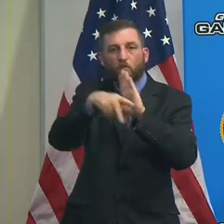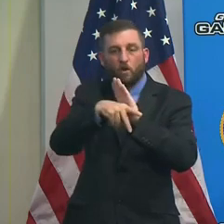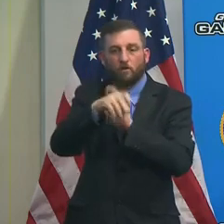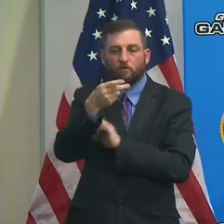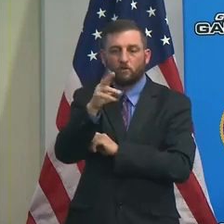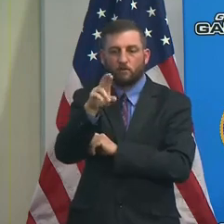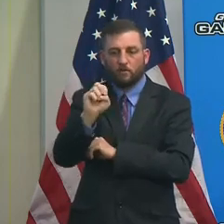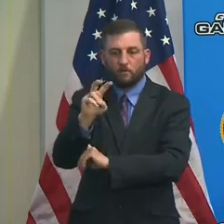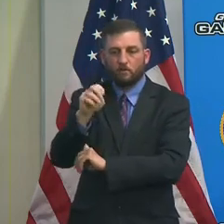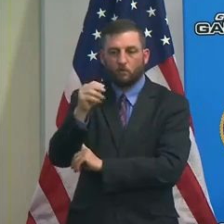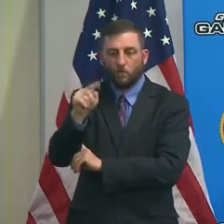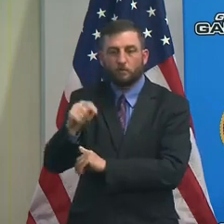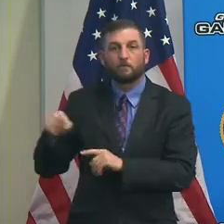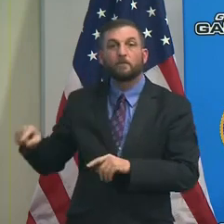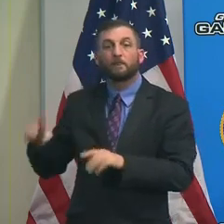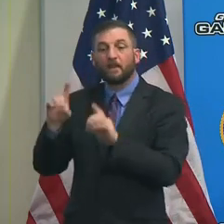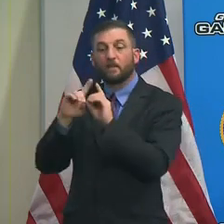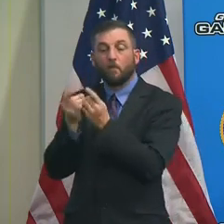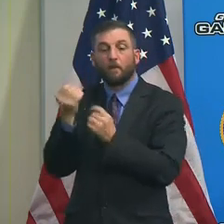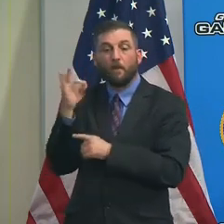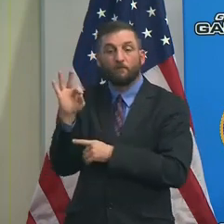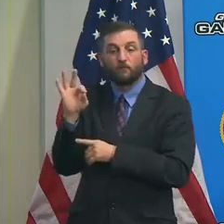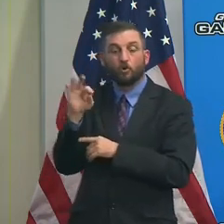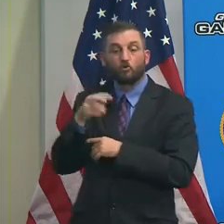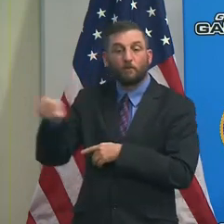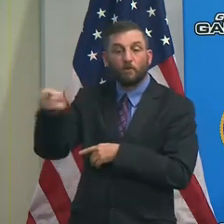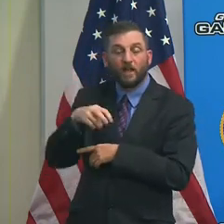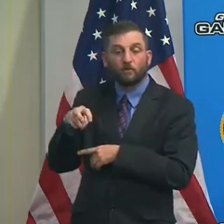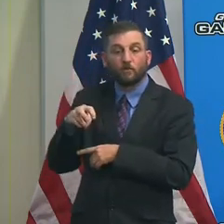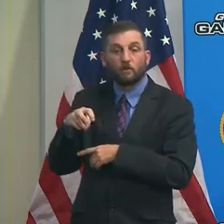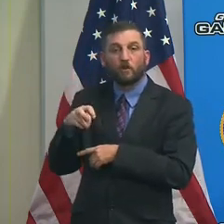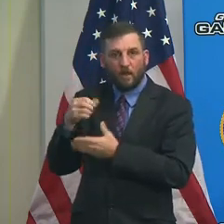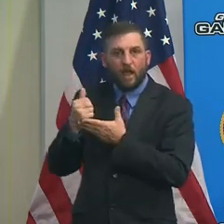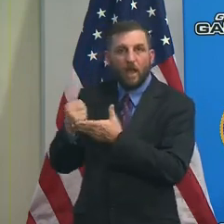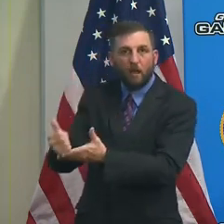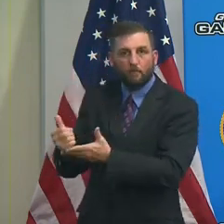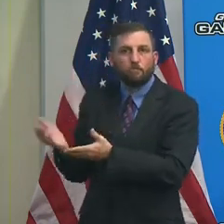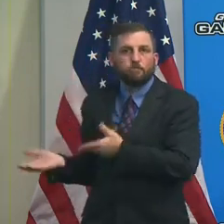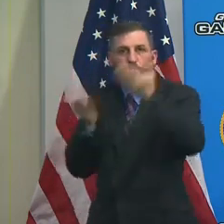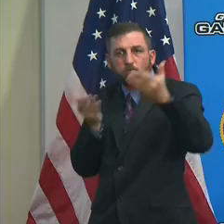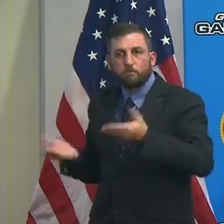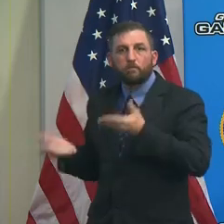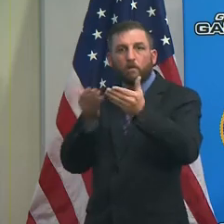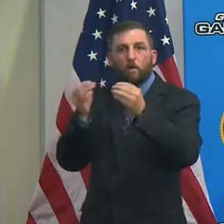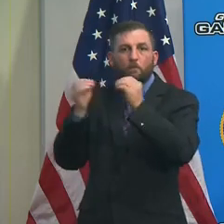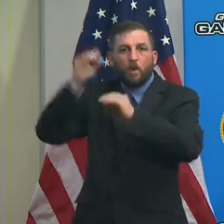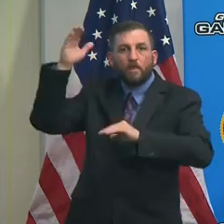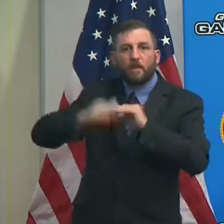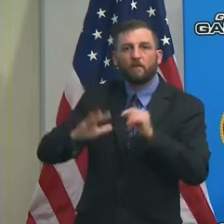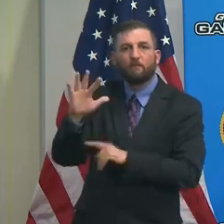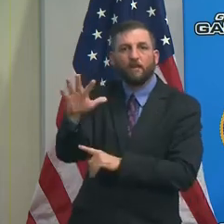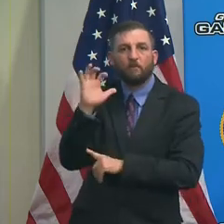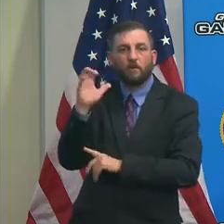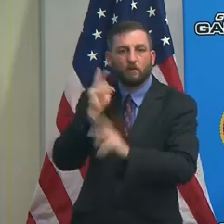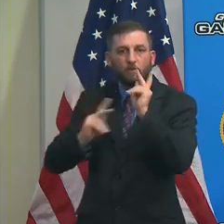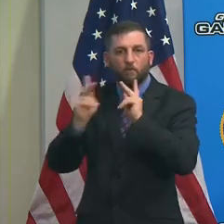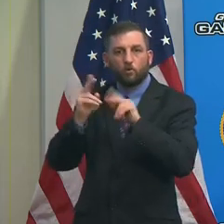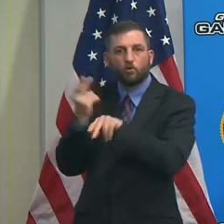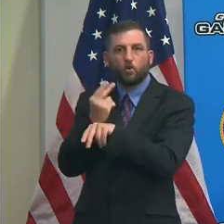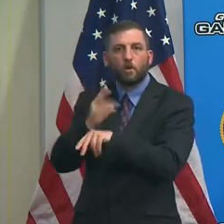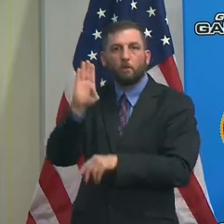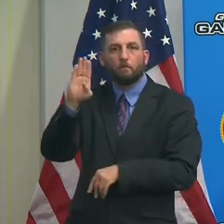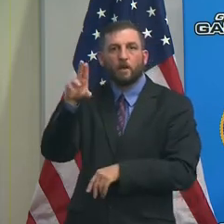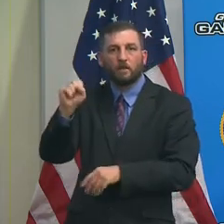of Transportation developed assisted in transporting more than 500 evacuees by bus, in